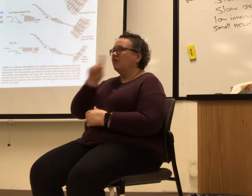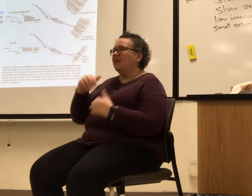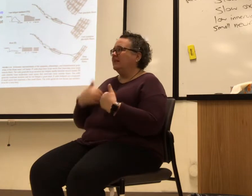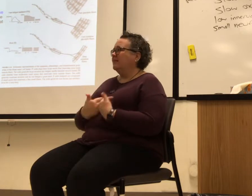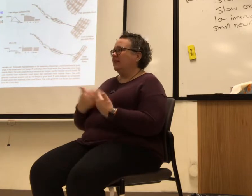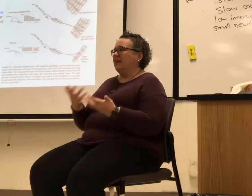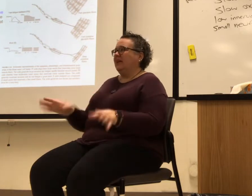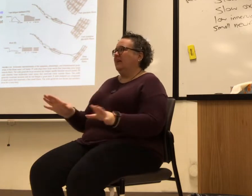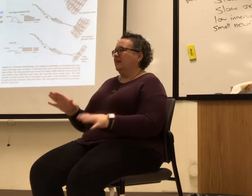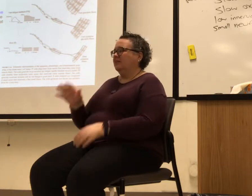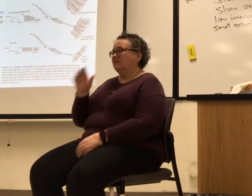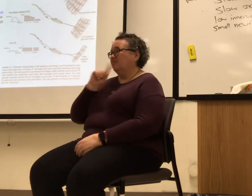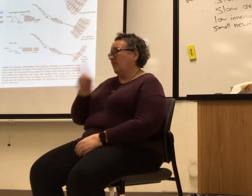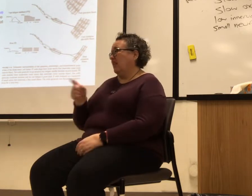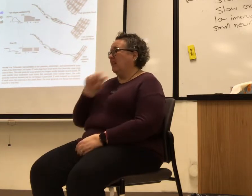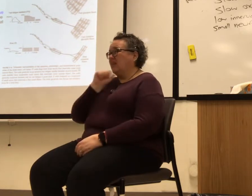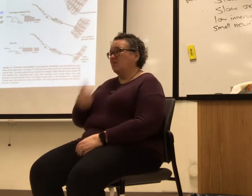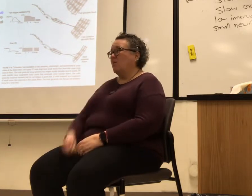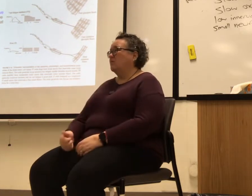right?